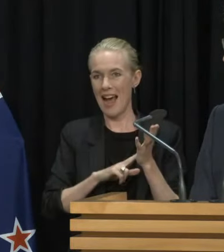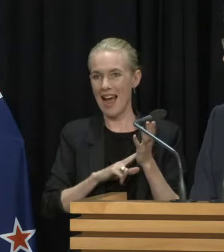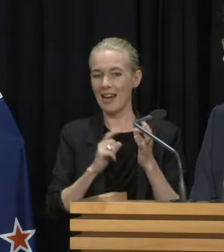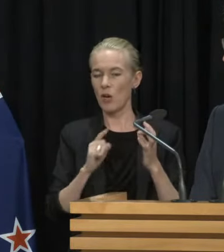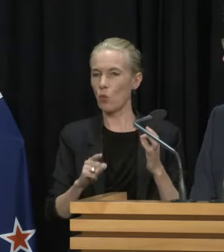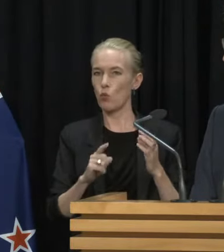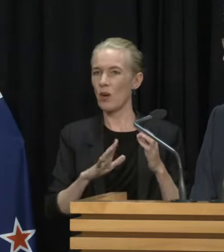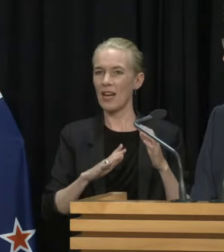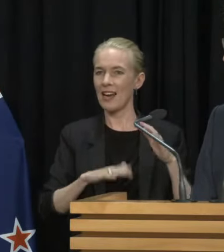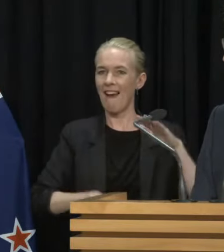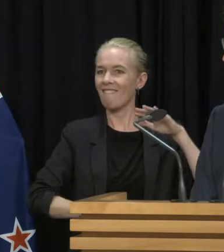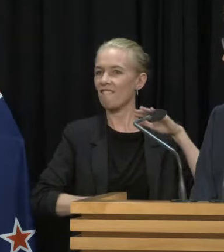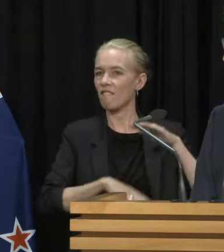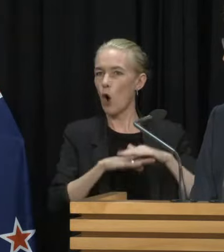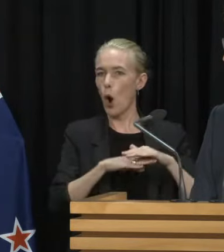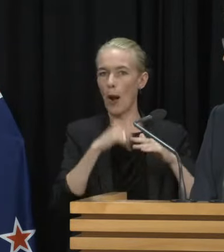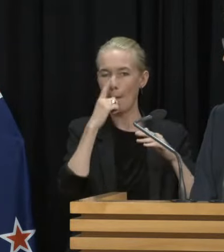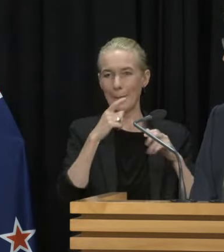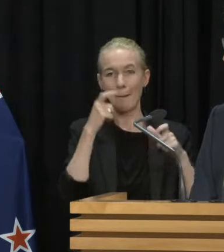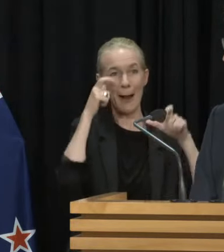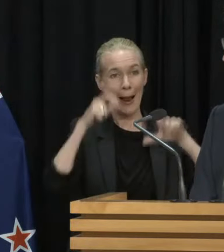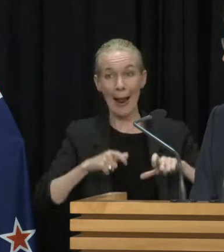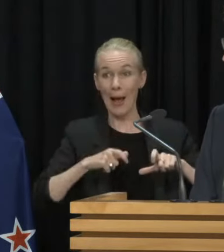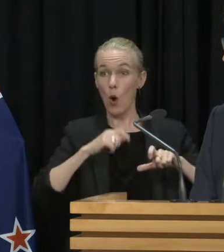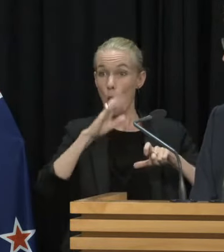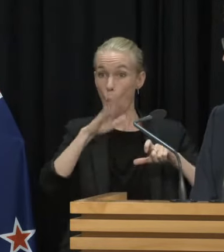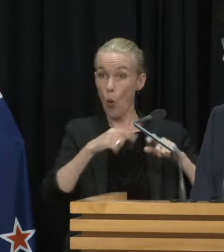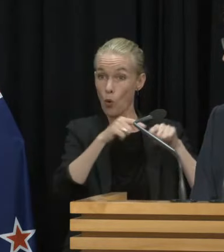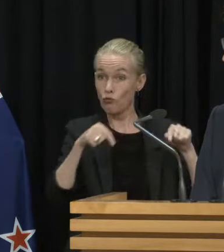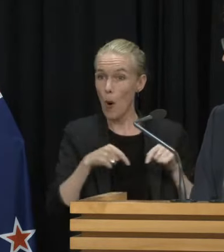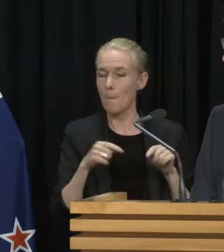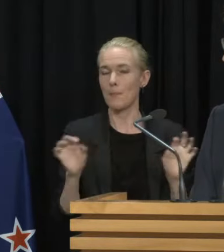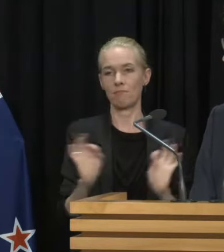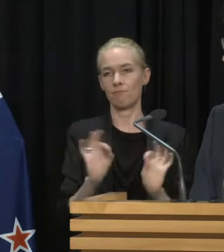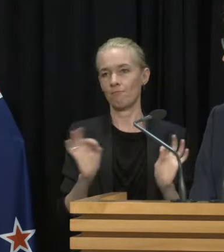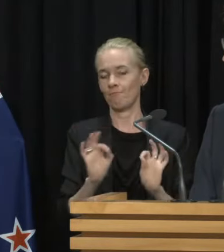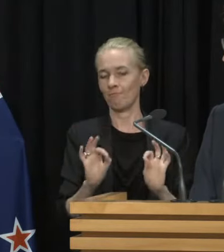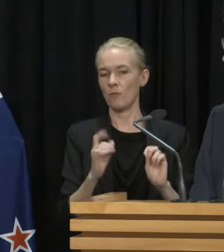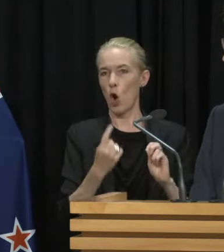issues associated with those have been addressed, and particularly the stuff around the lift and so on. So